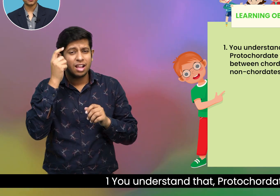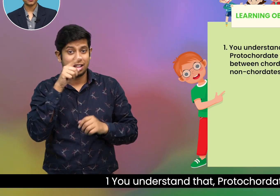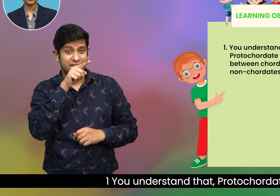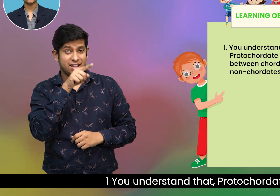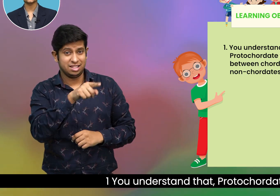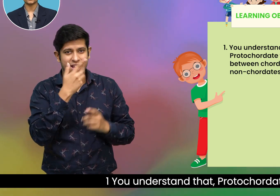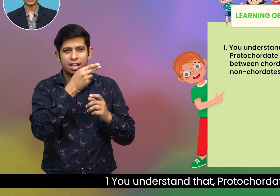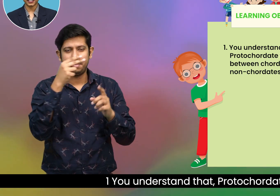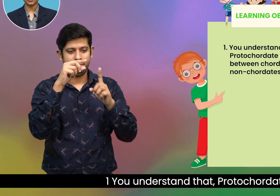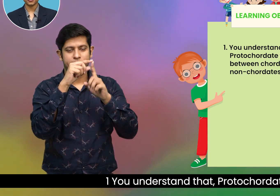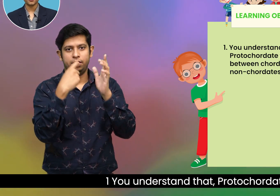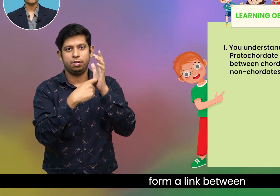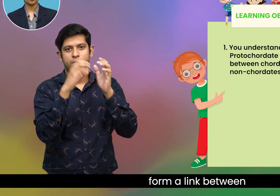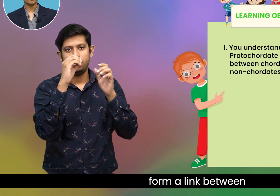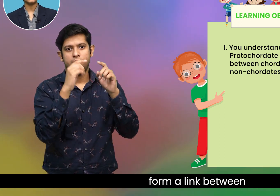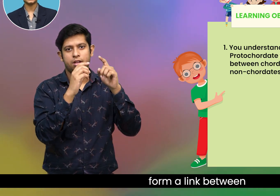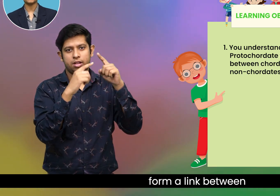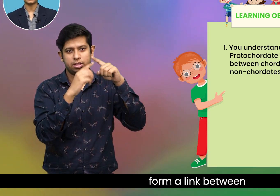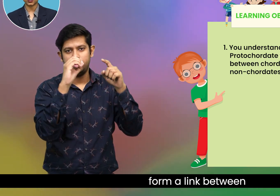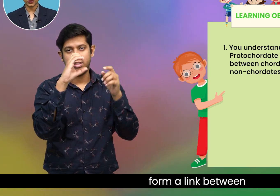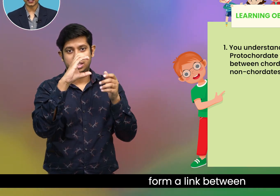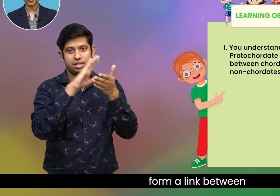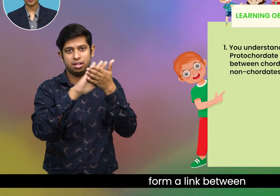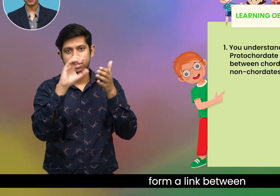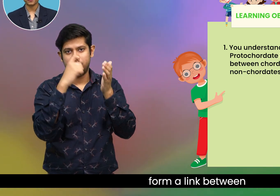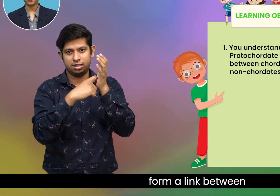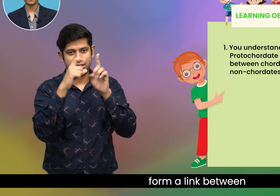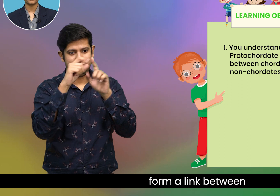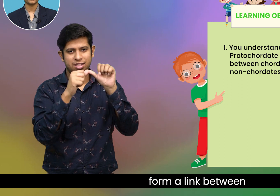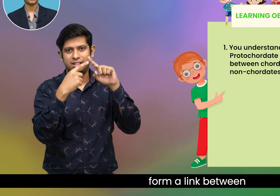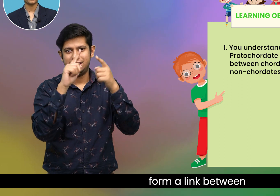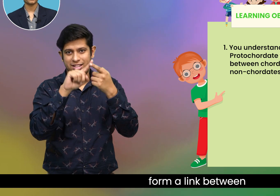that protochordate form a link between